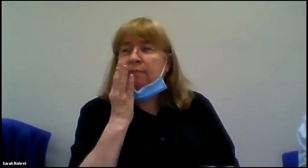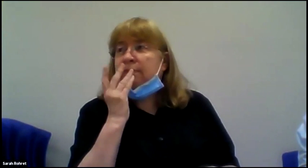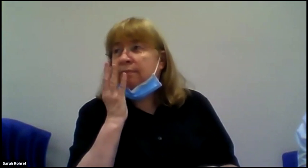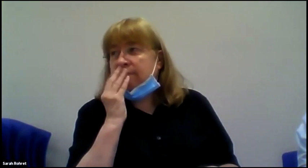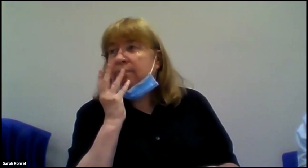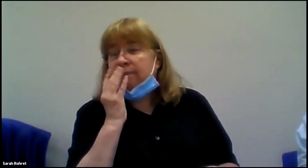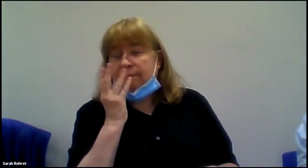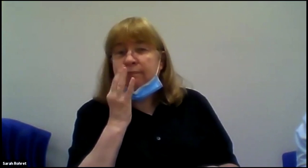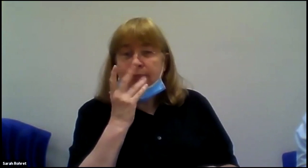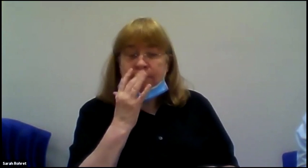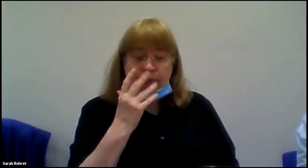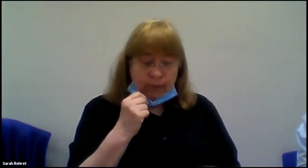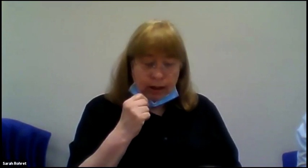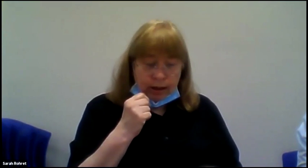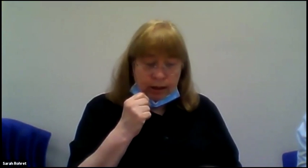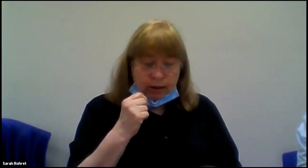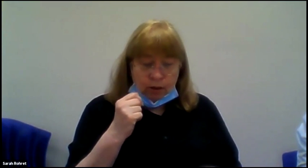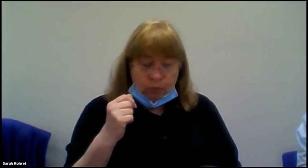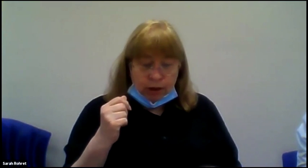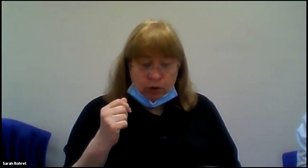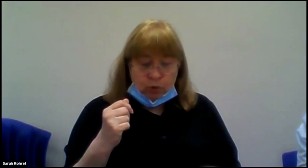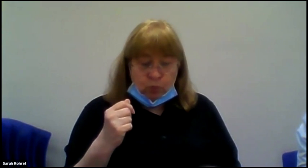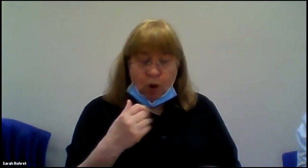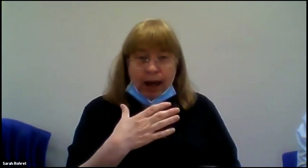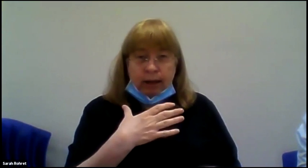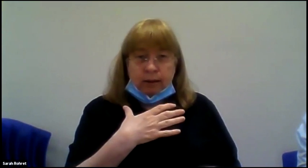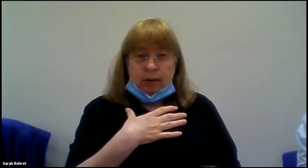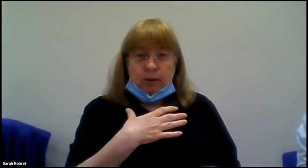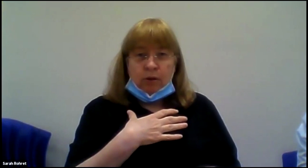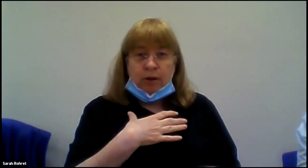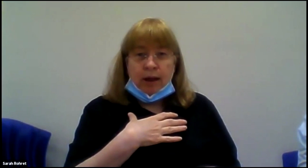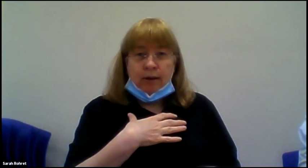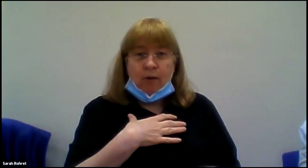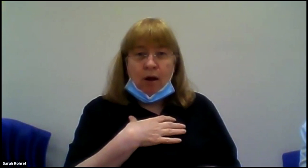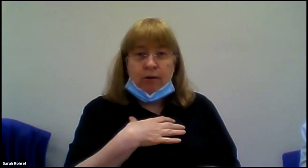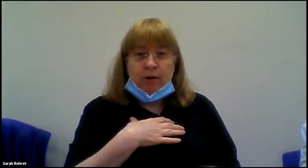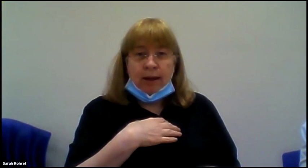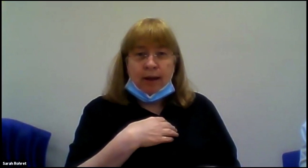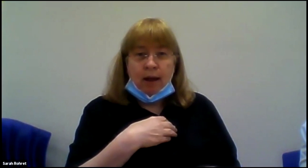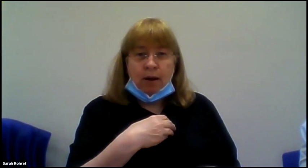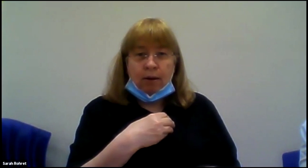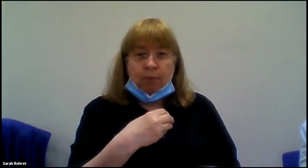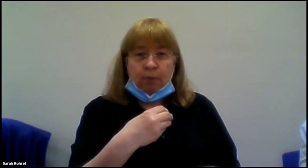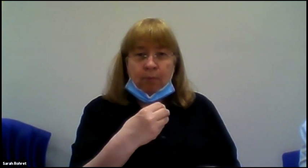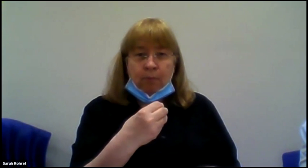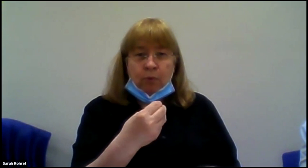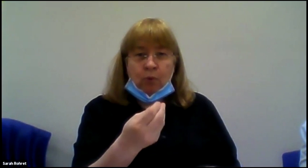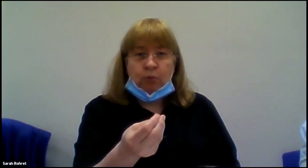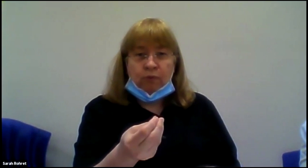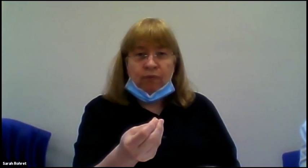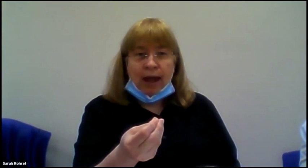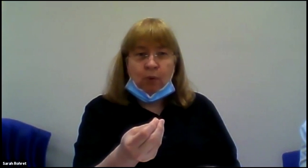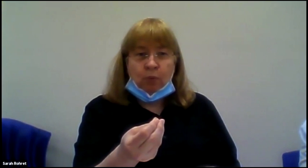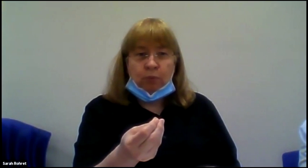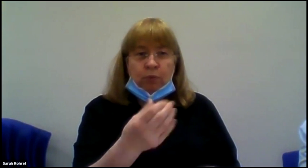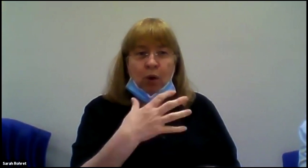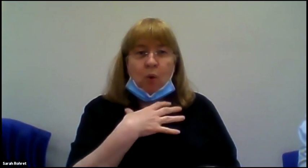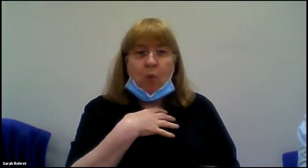Mm. Now we do white. So you take all your hands out and go to a flat O.